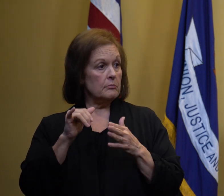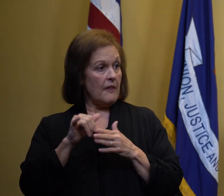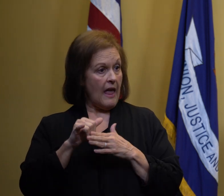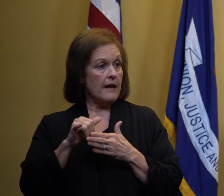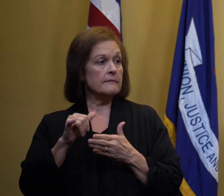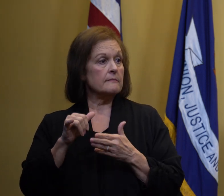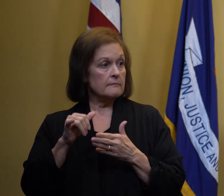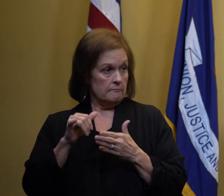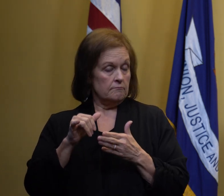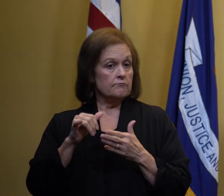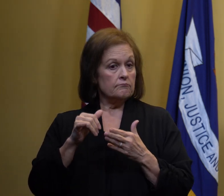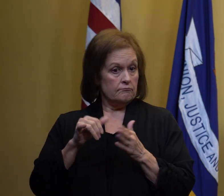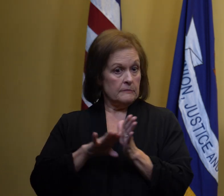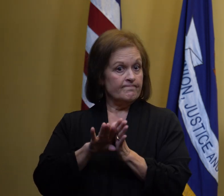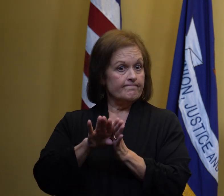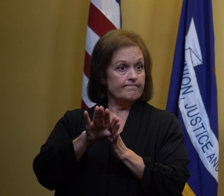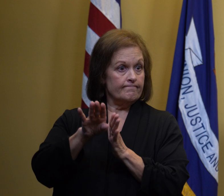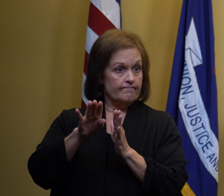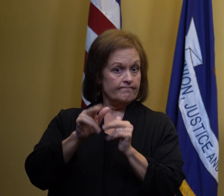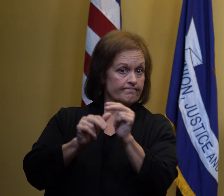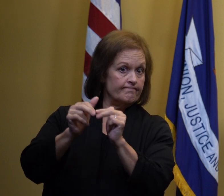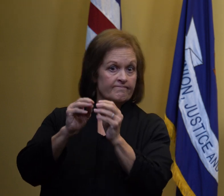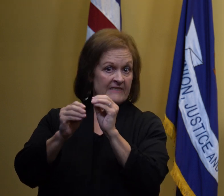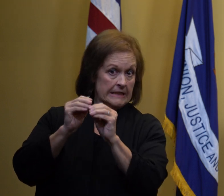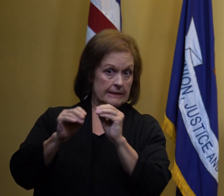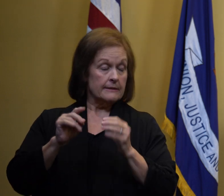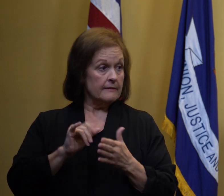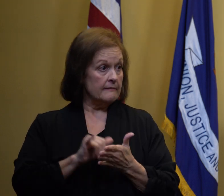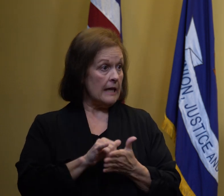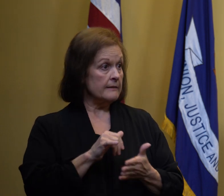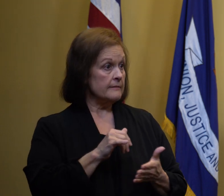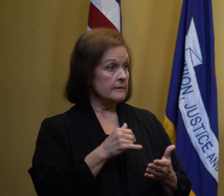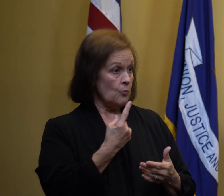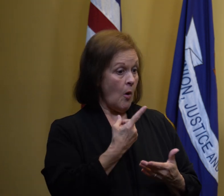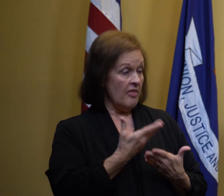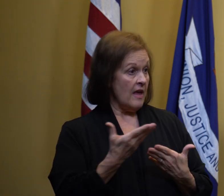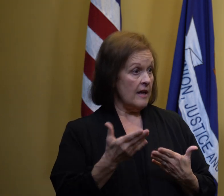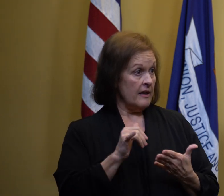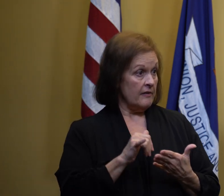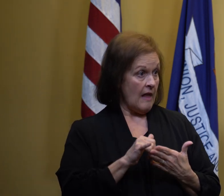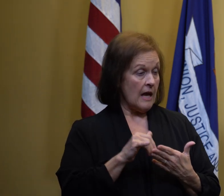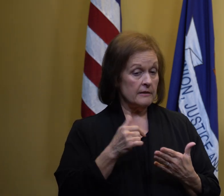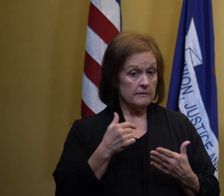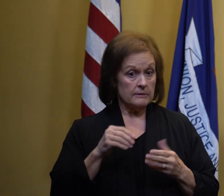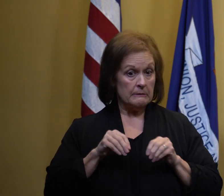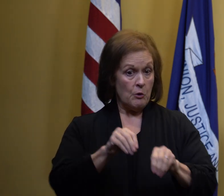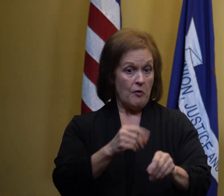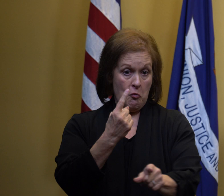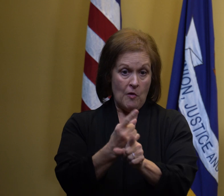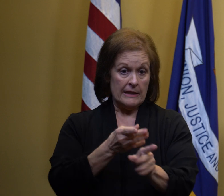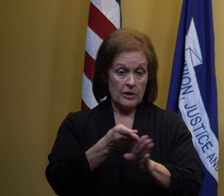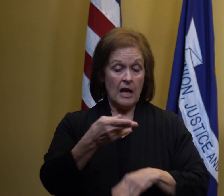development happens sooner rather than later. But that is one step that I know is moving in the right direction, and